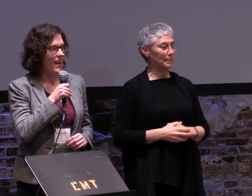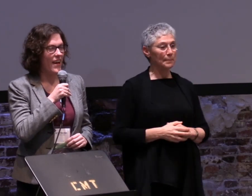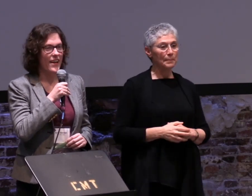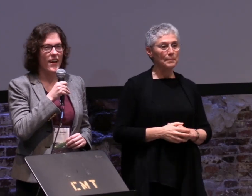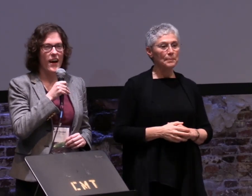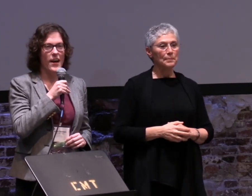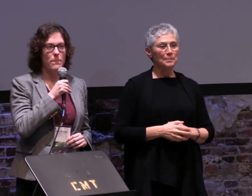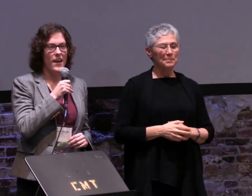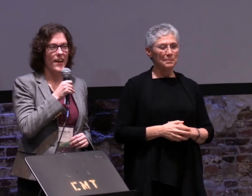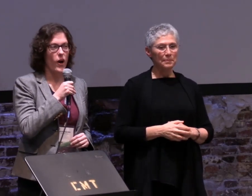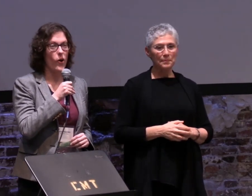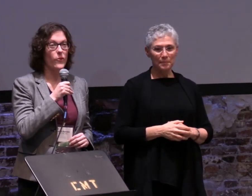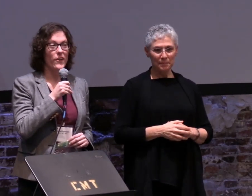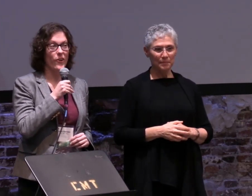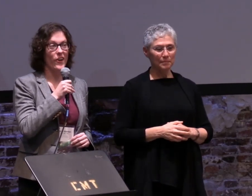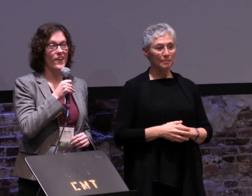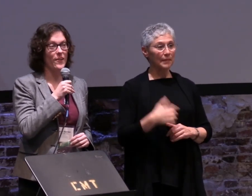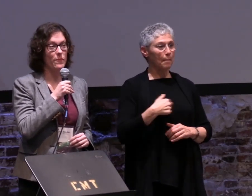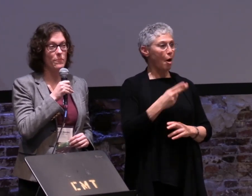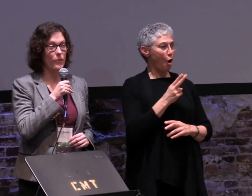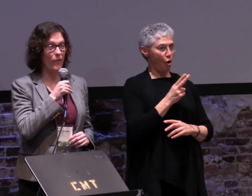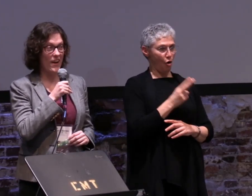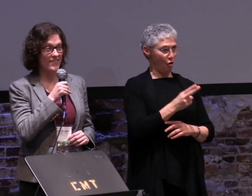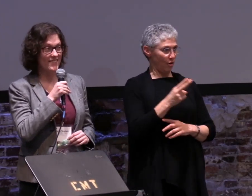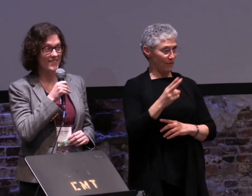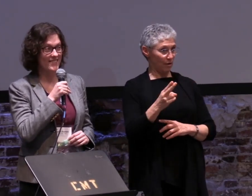and I'm a hard of hearing playwright,